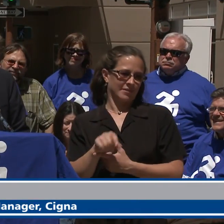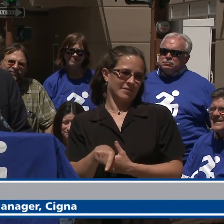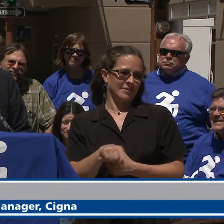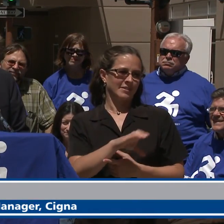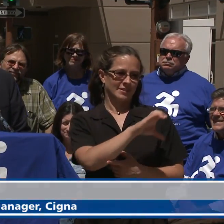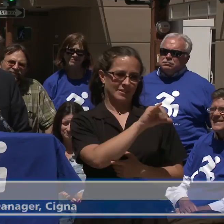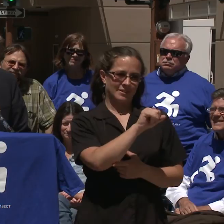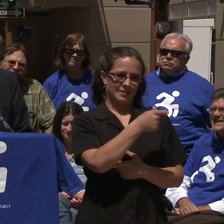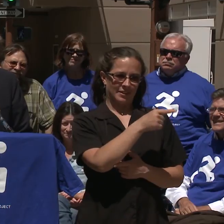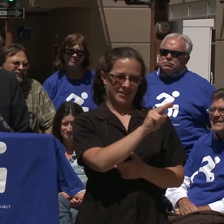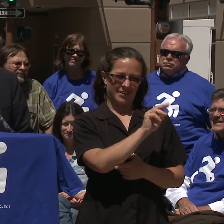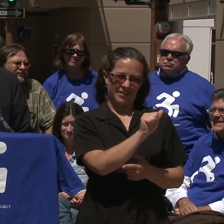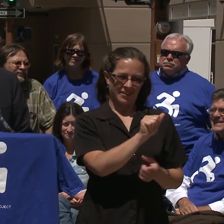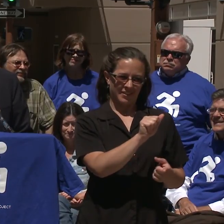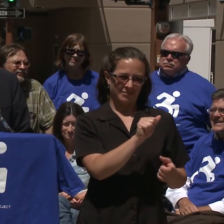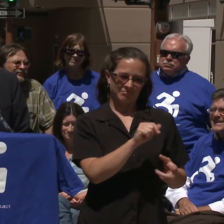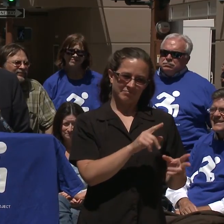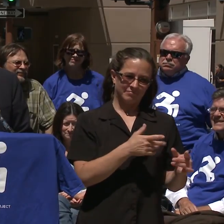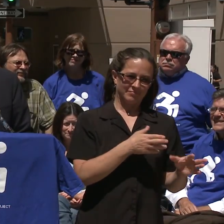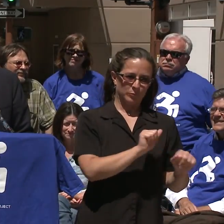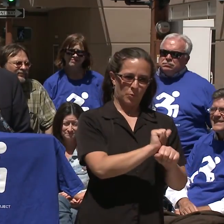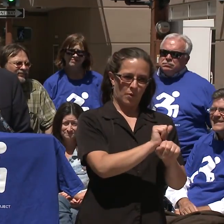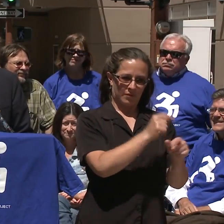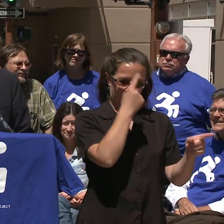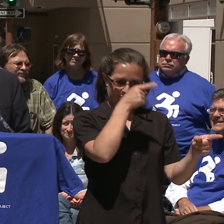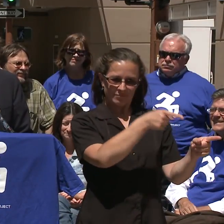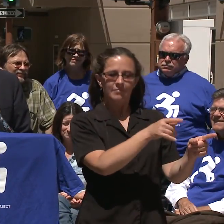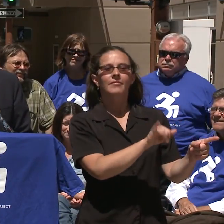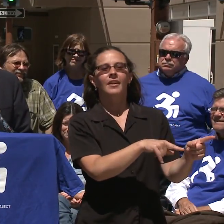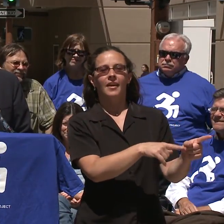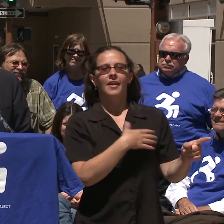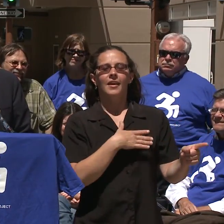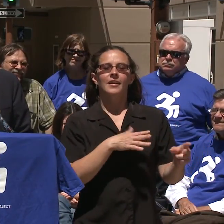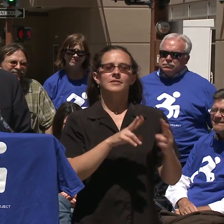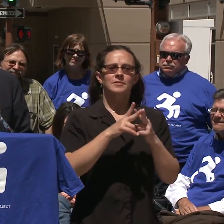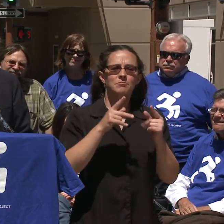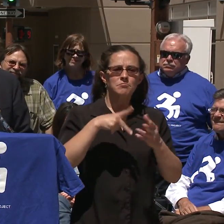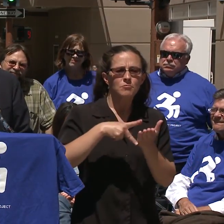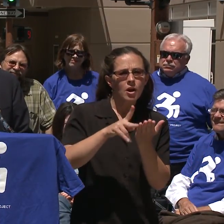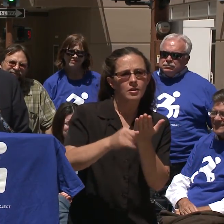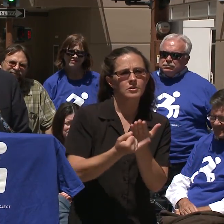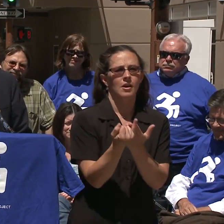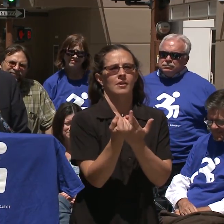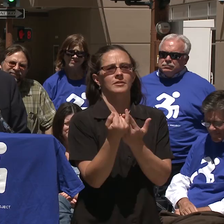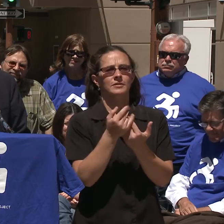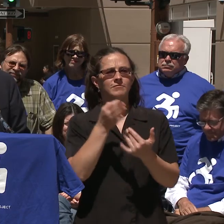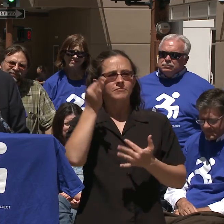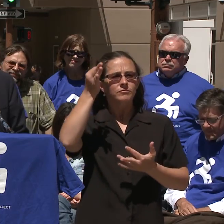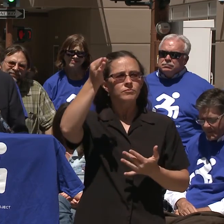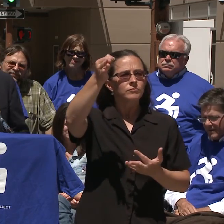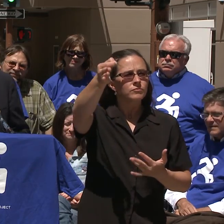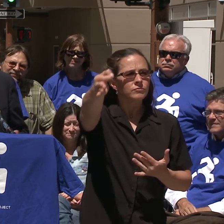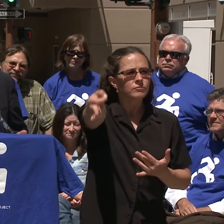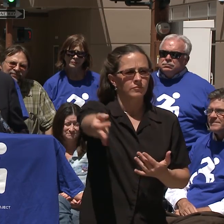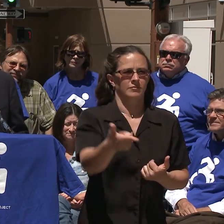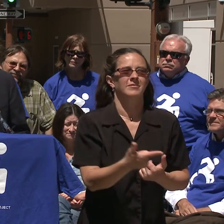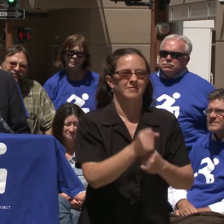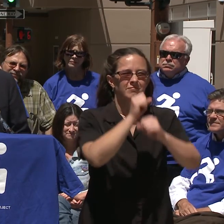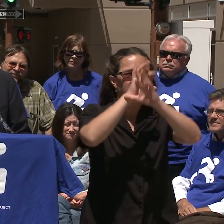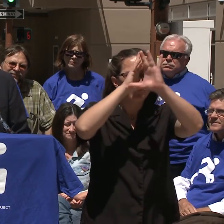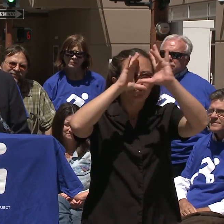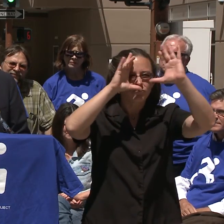this accessibility project, and it is really a forward-thinking initiative. A couple of months ago, we adopted it in